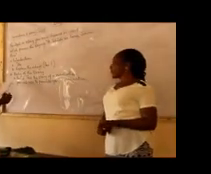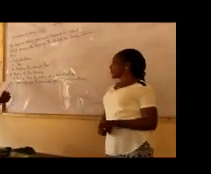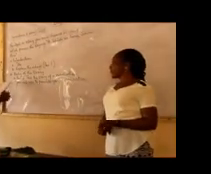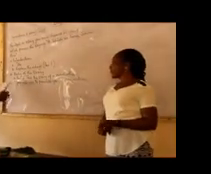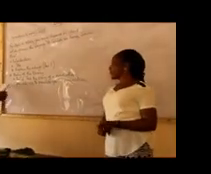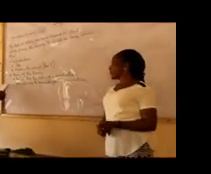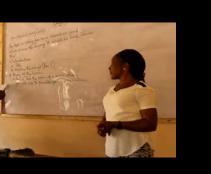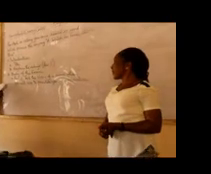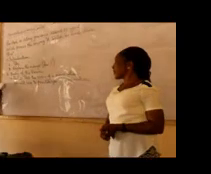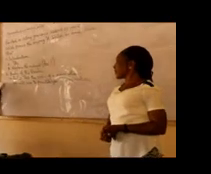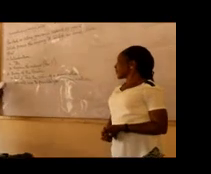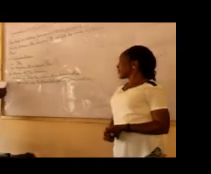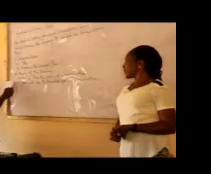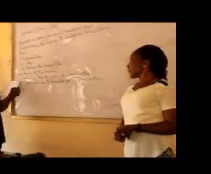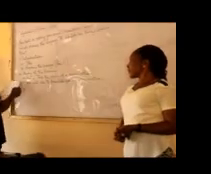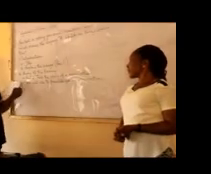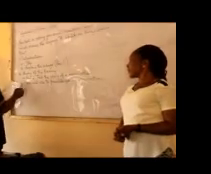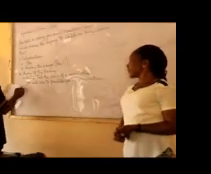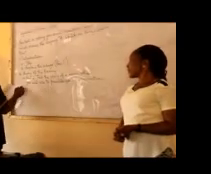Then